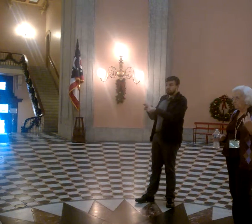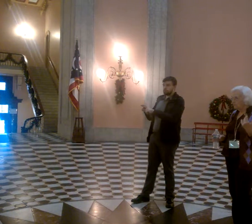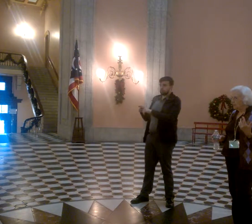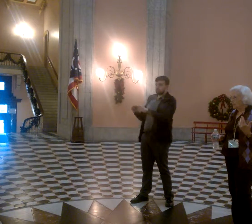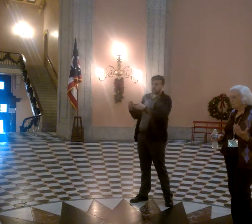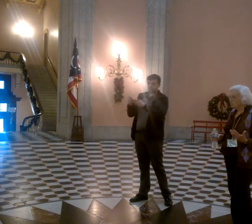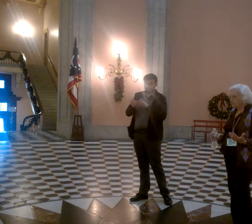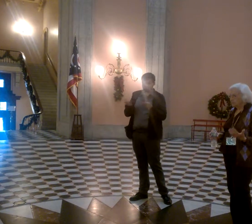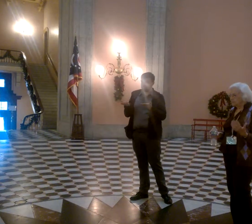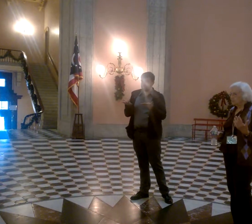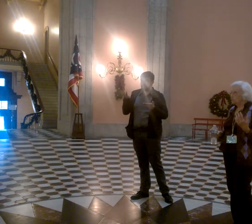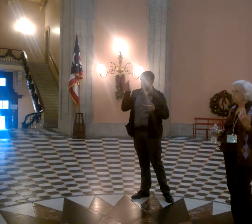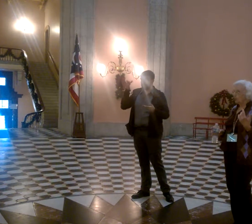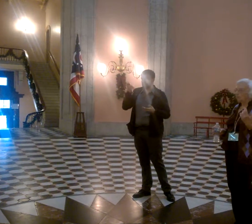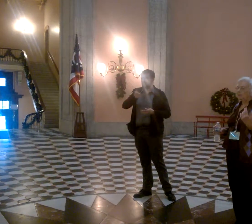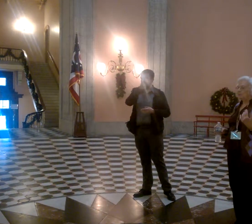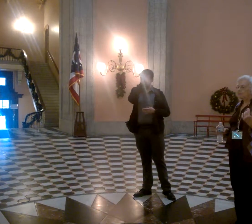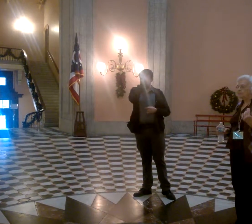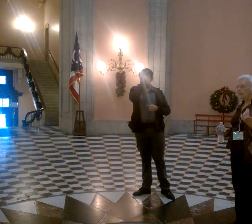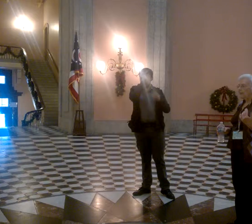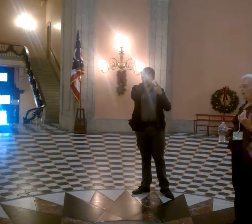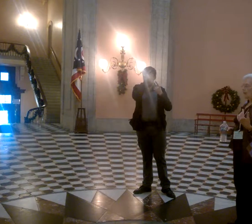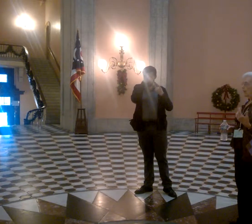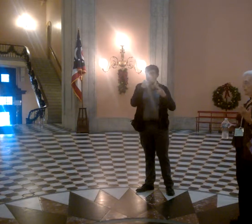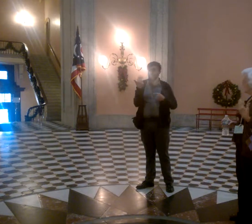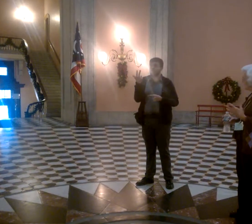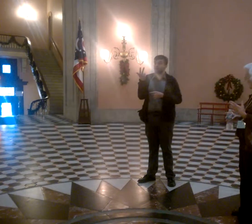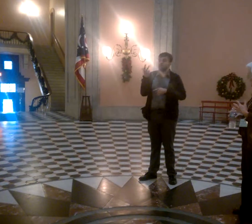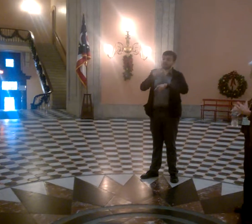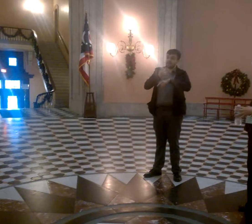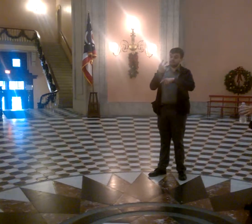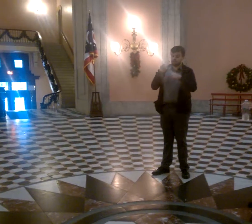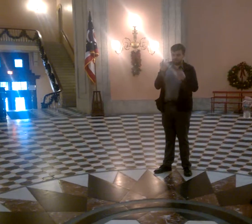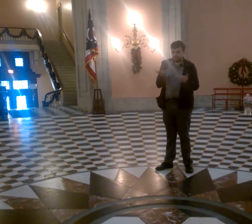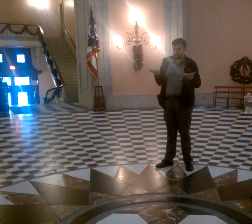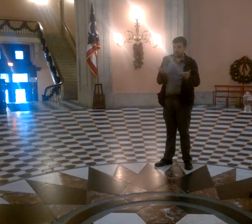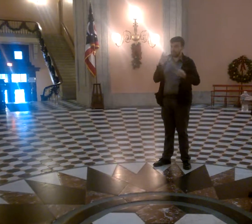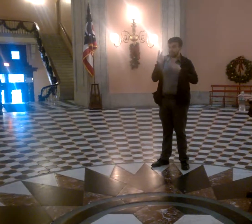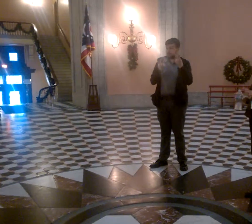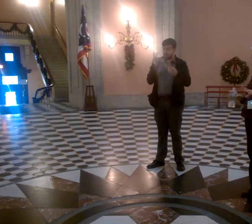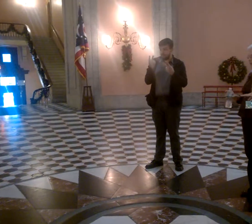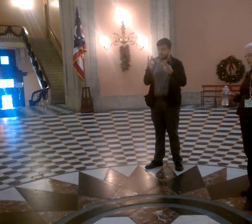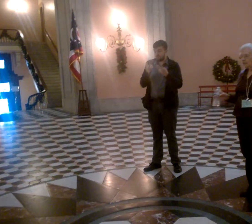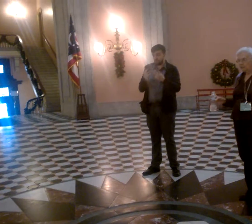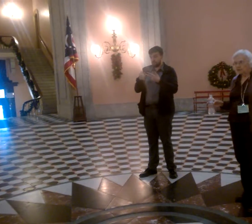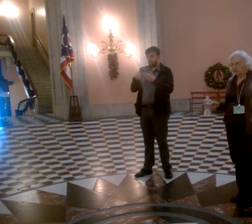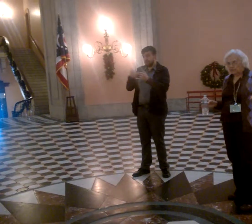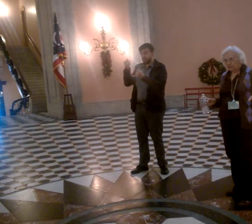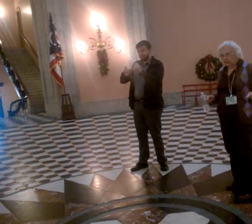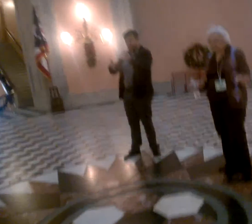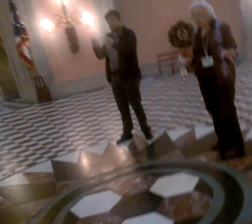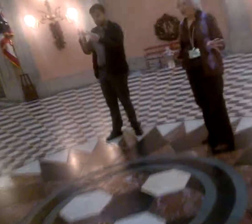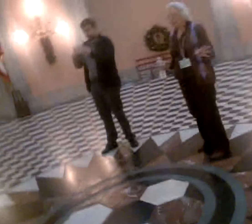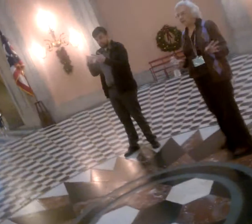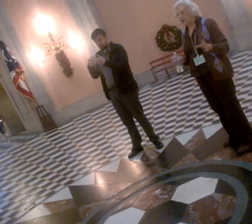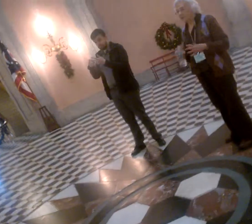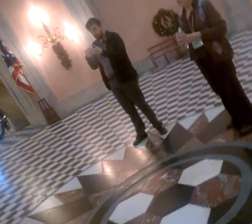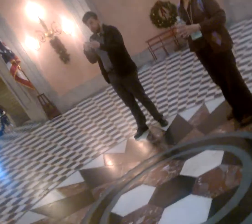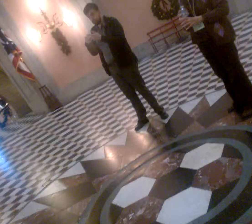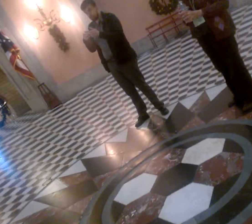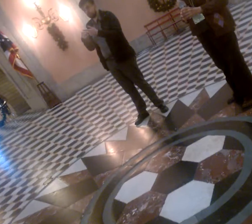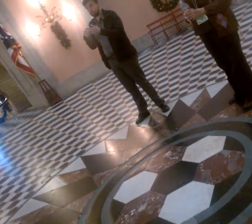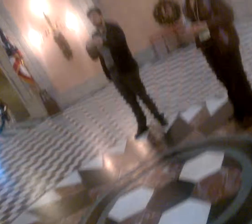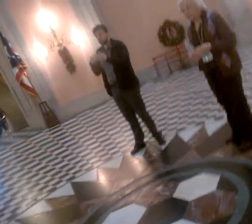Abraham Lincoln made 3 visits to our building. His last visit here, he of course knew nothing about